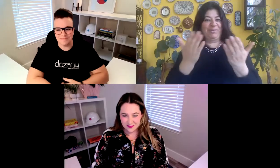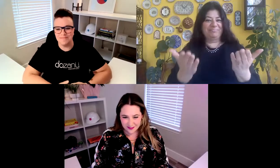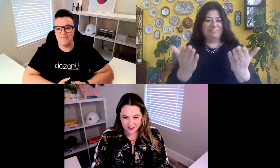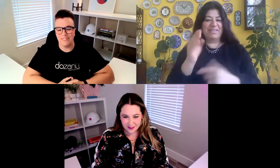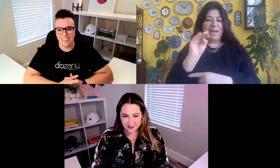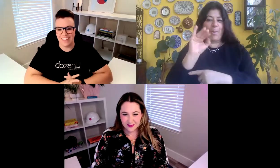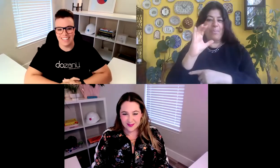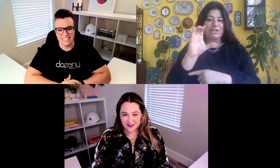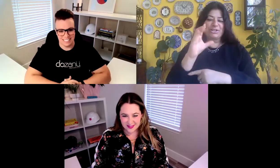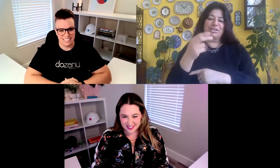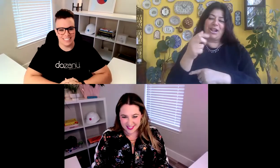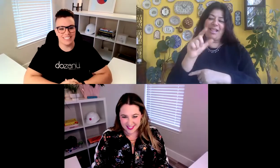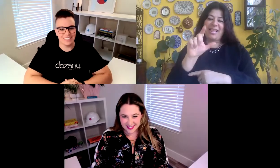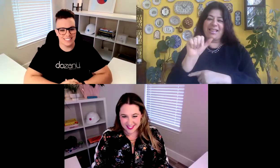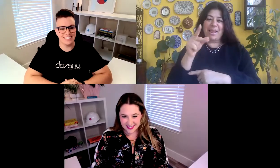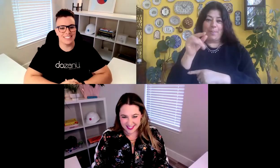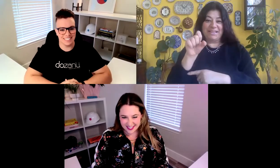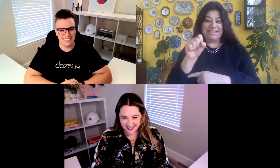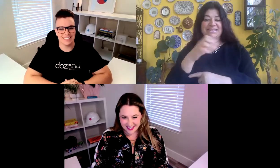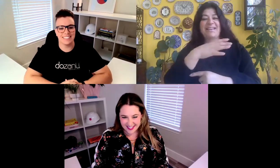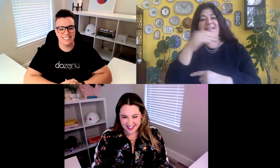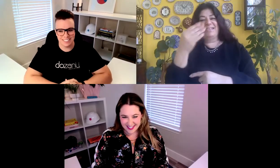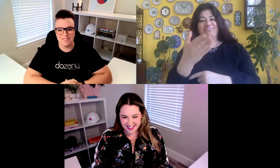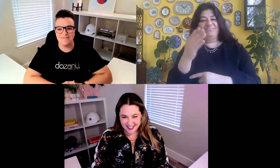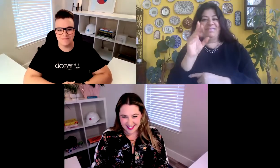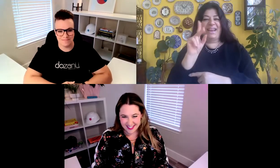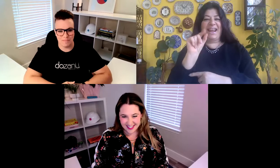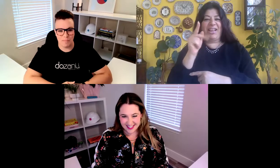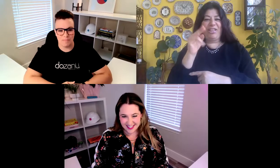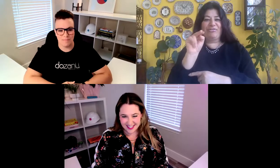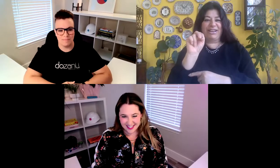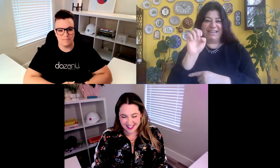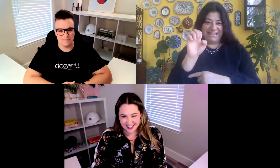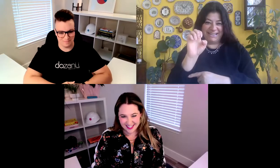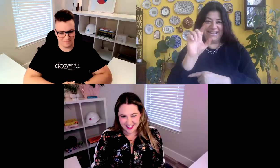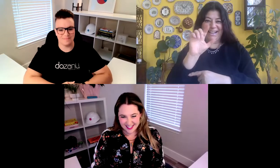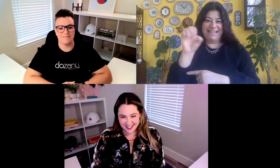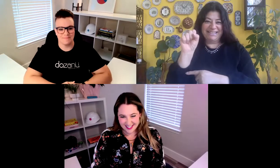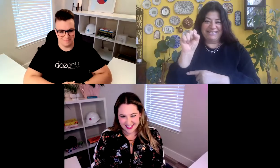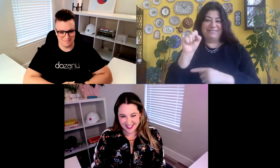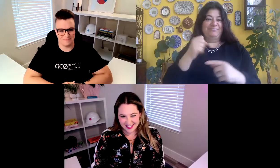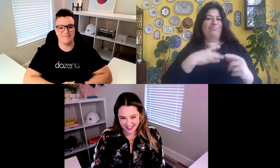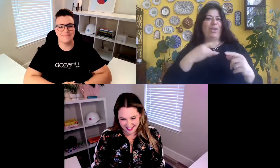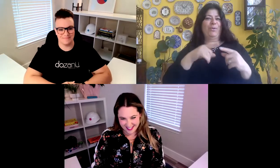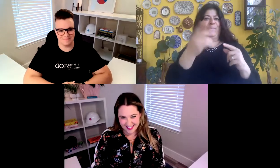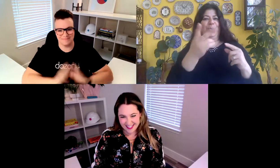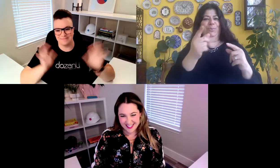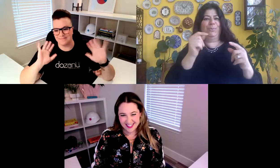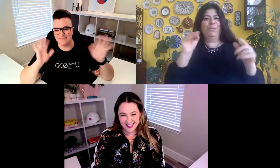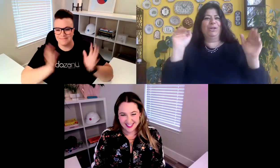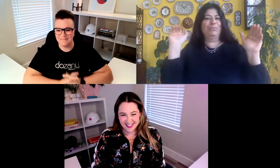second Light of Deaf Women interview. We are here today with Michelle Lapides and Catherine